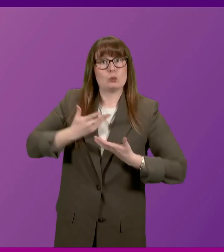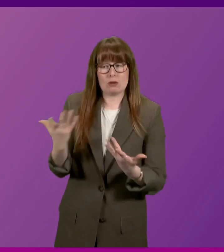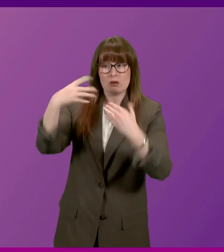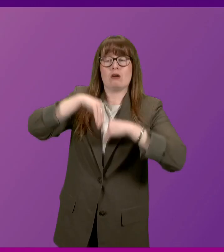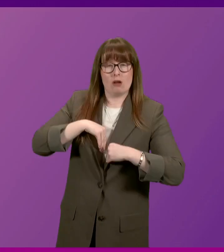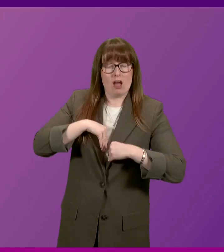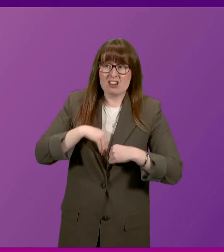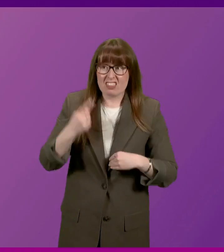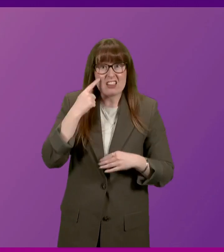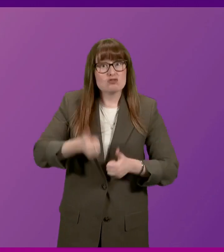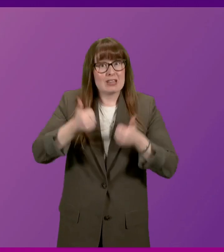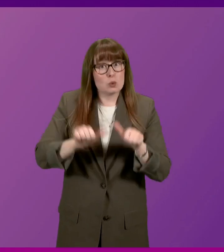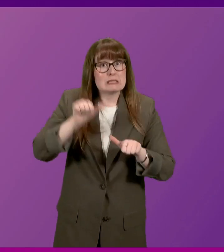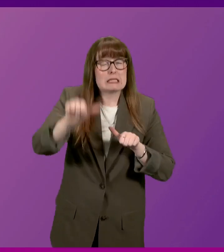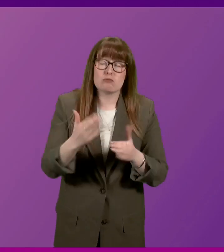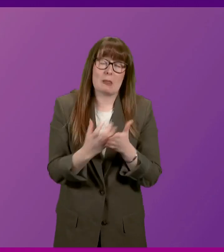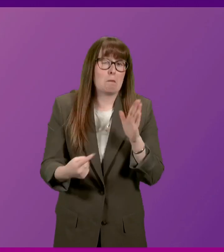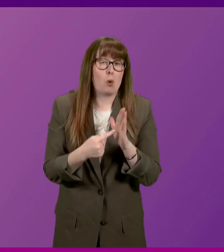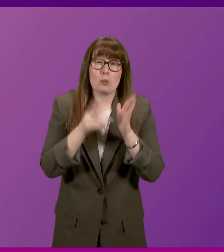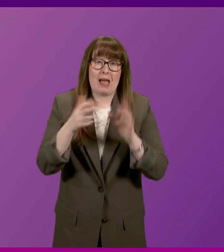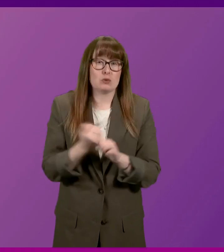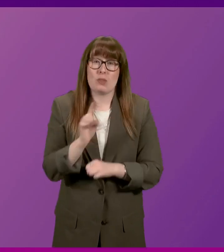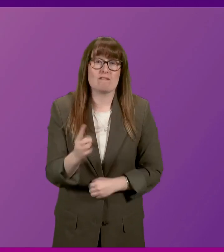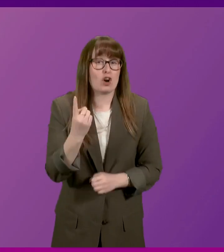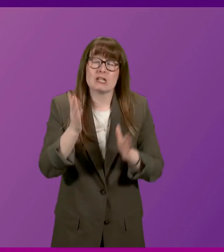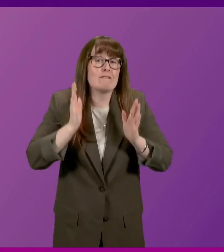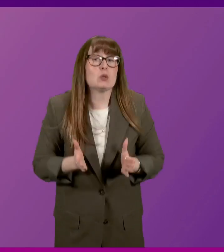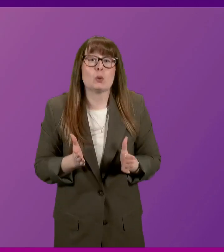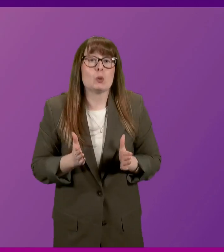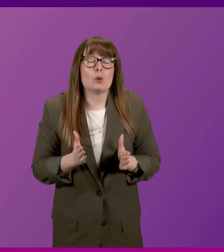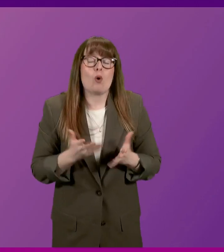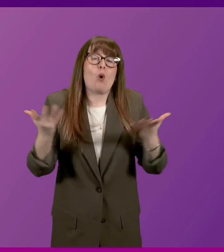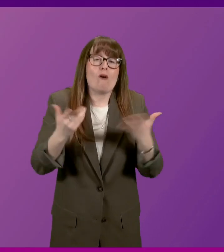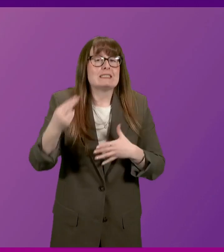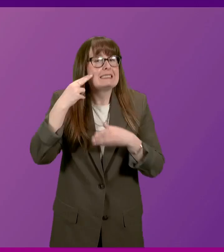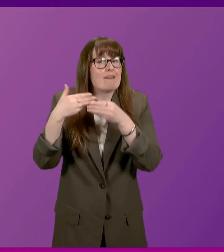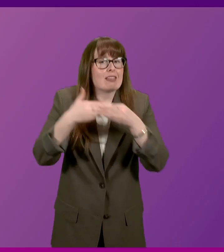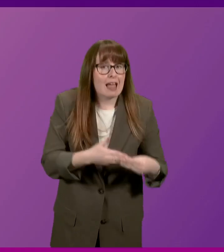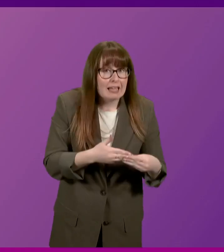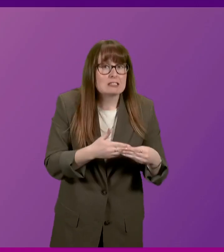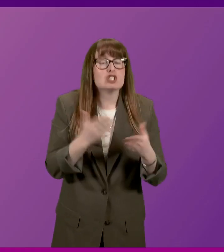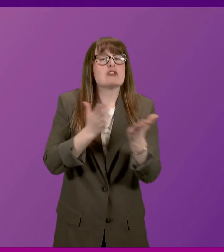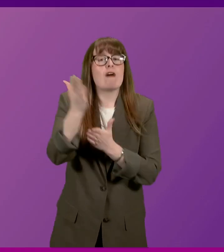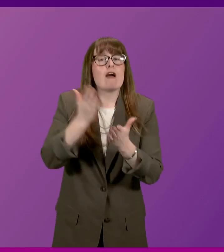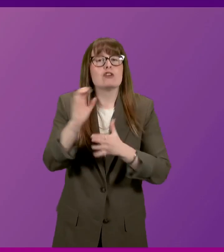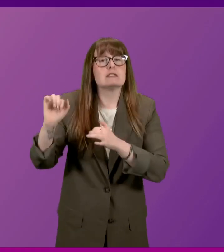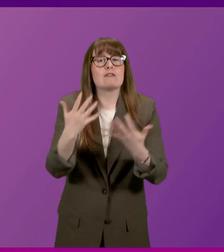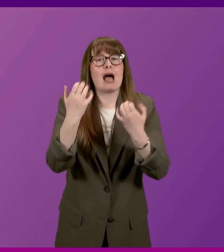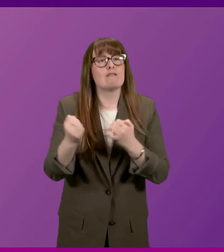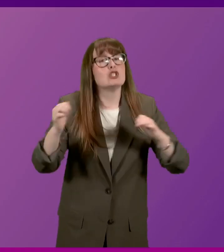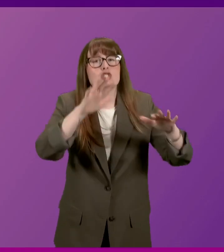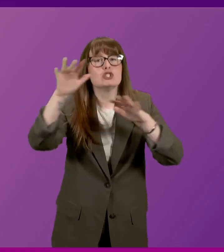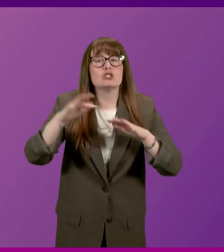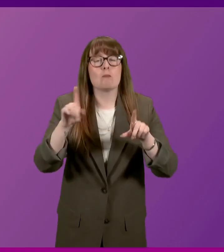step, a critical first step. Obviously, the deaf-led survivor services, along with